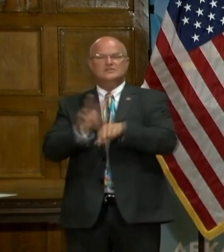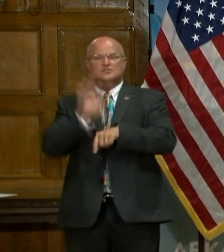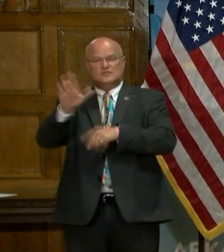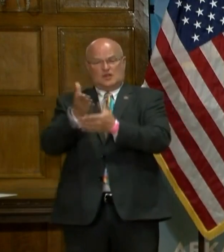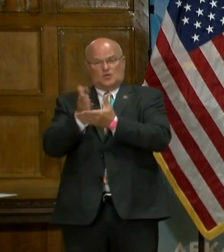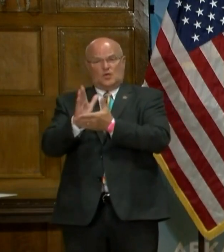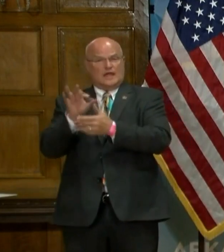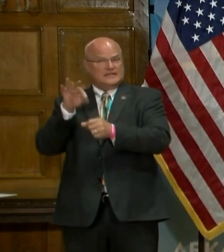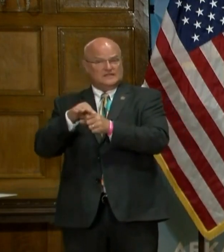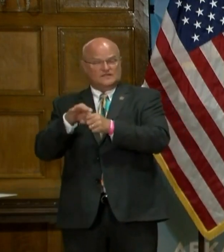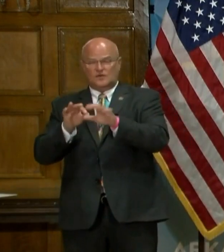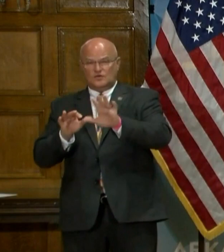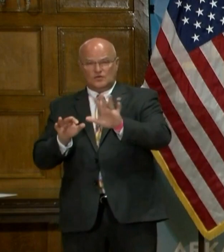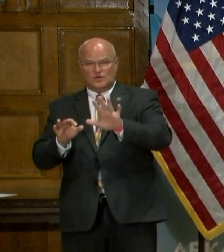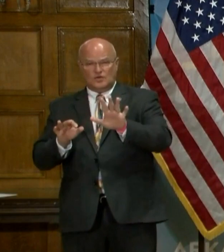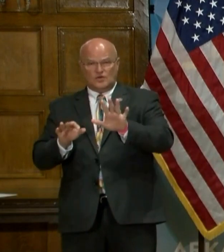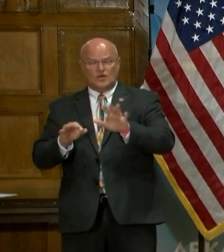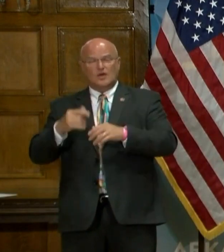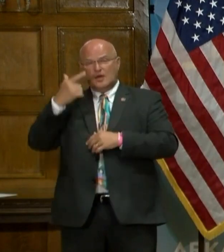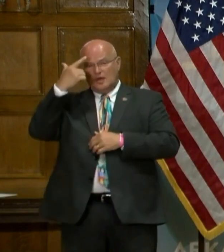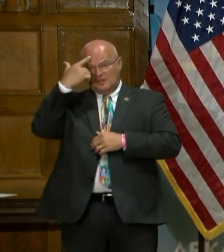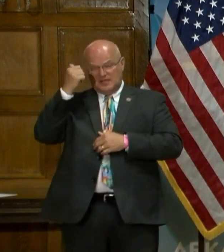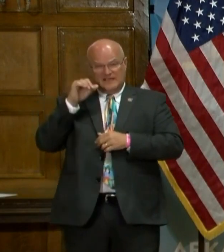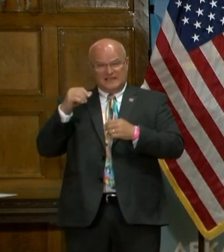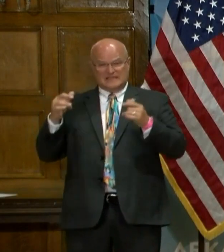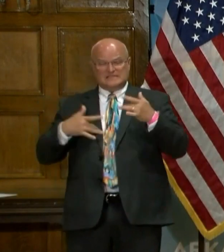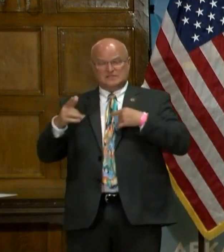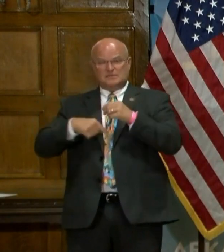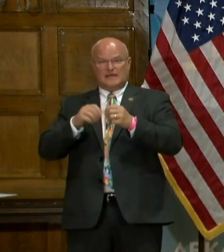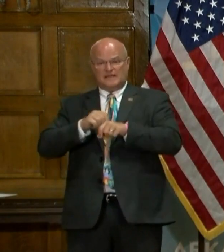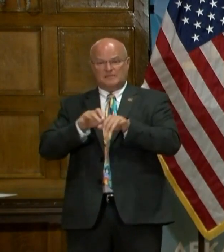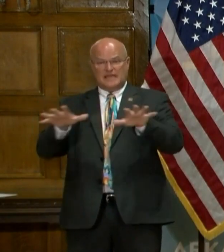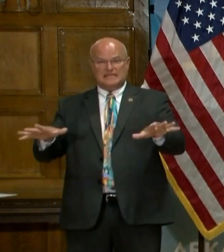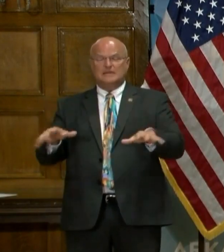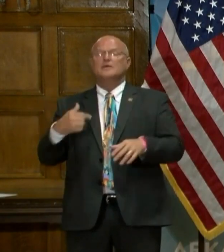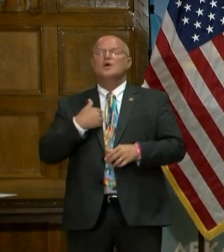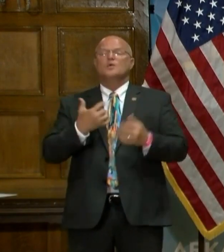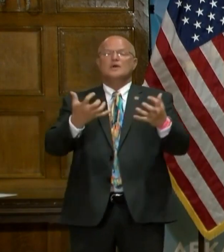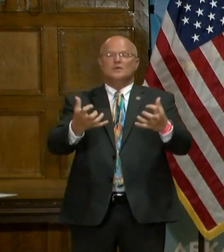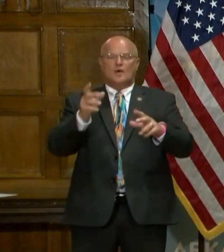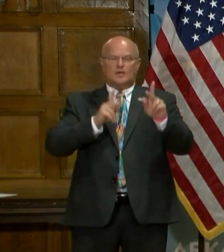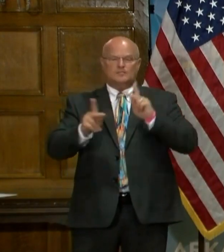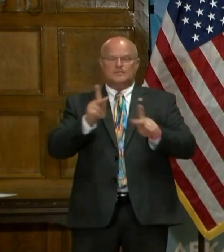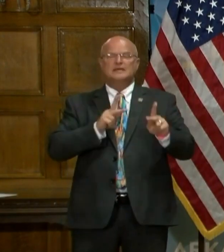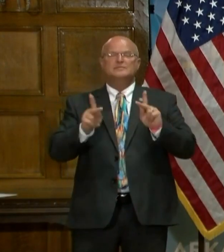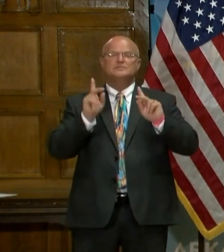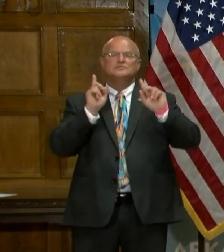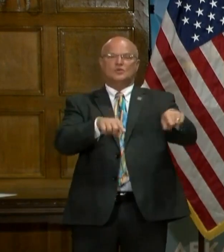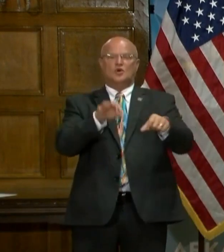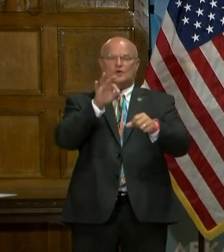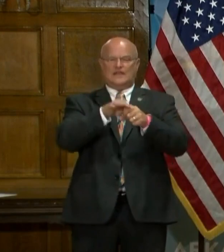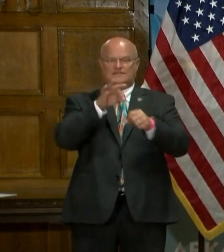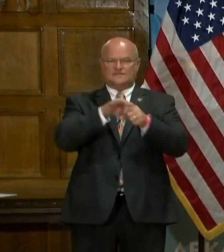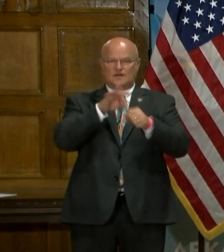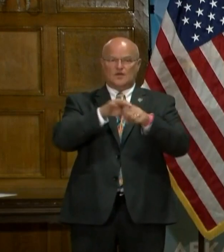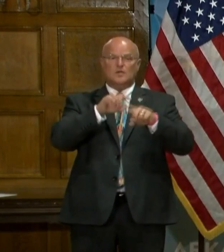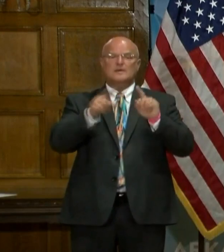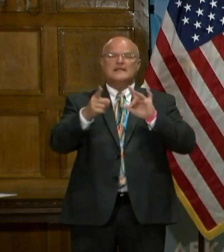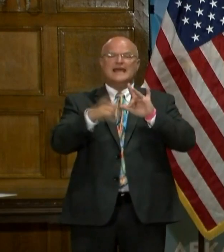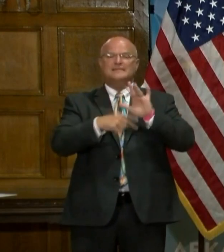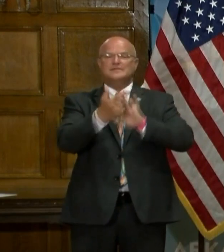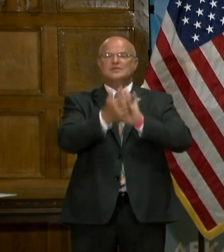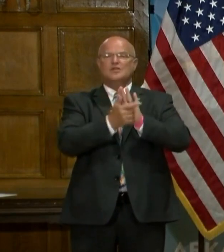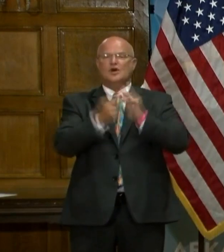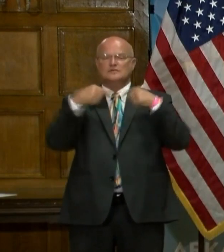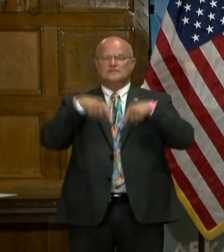exercise their right to vote because of their concerns about the pandemic. We want voter integrity, but I believe our absentee law is